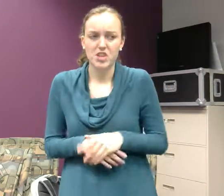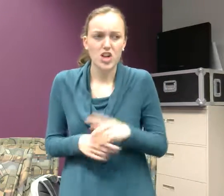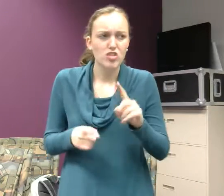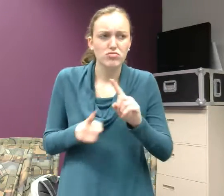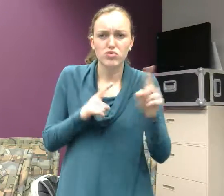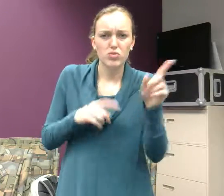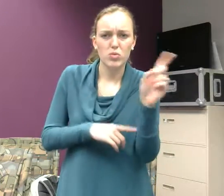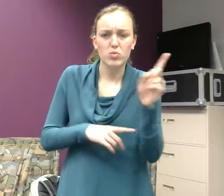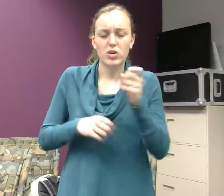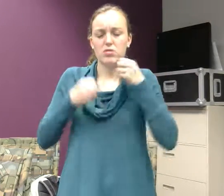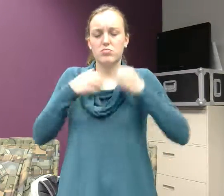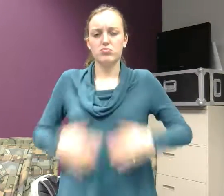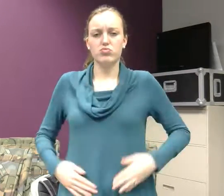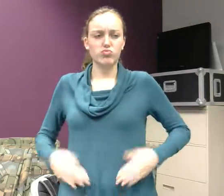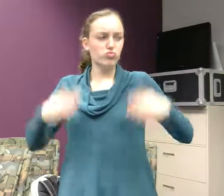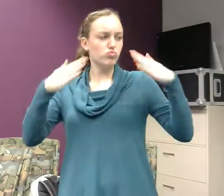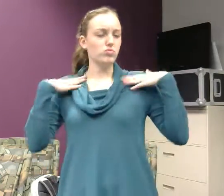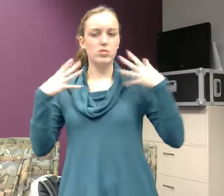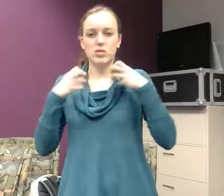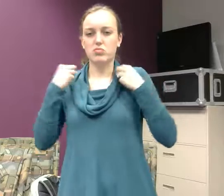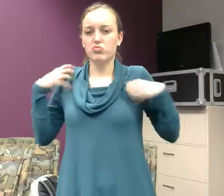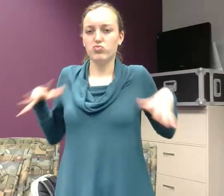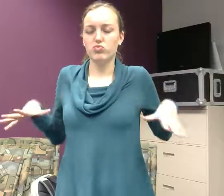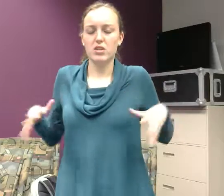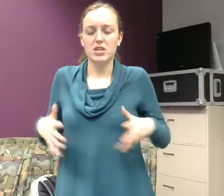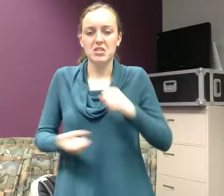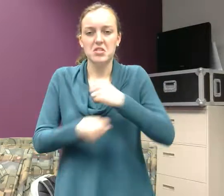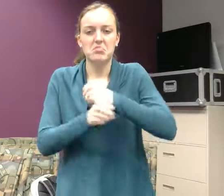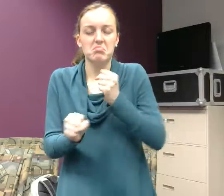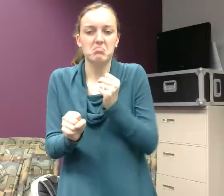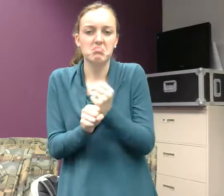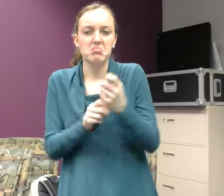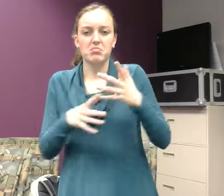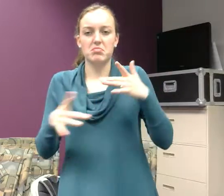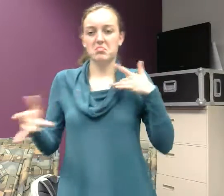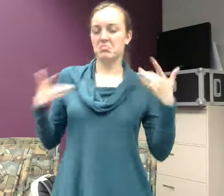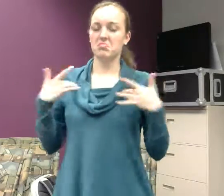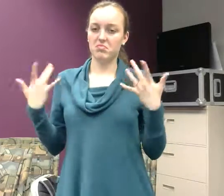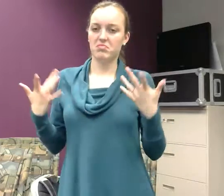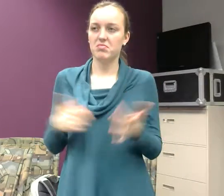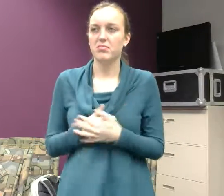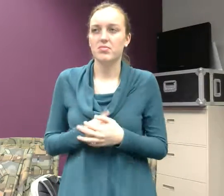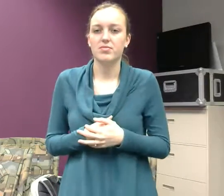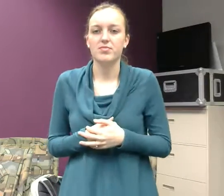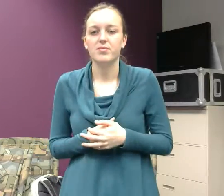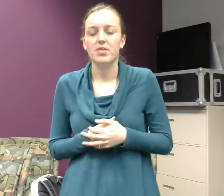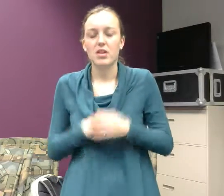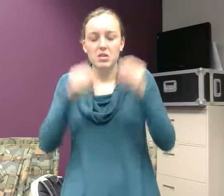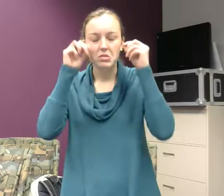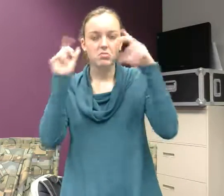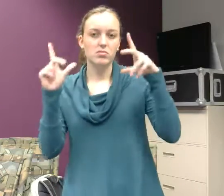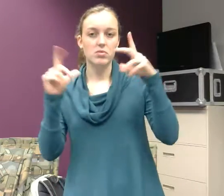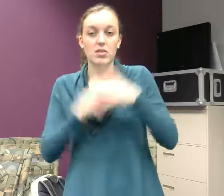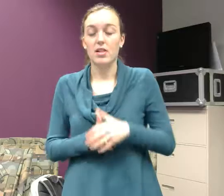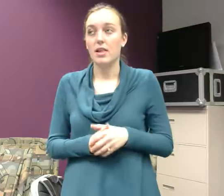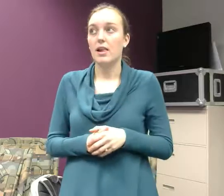more, and just water is removed from the food at that point. So then the body just eliminates